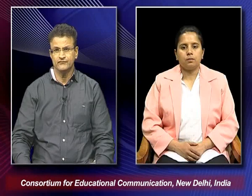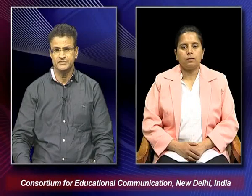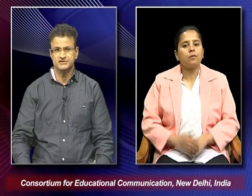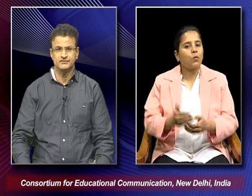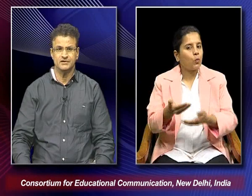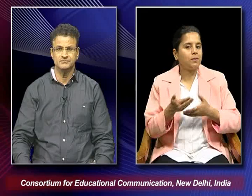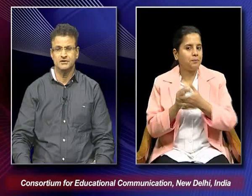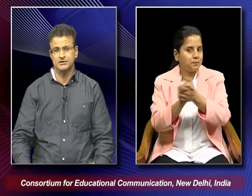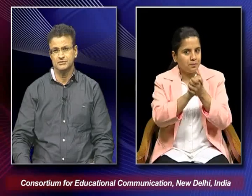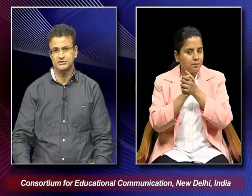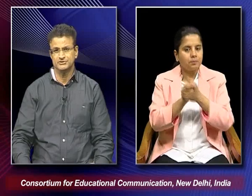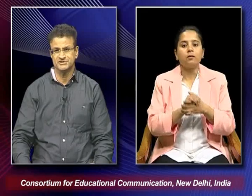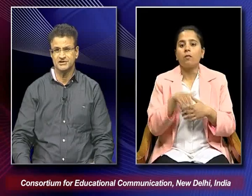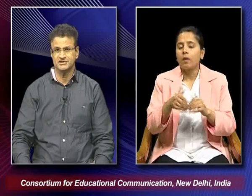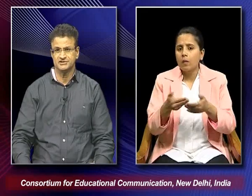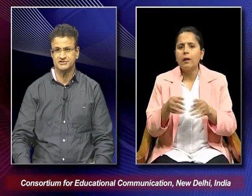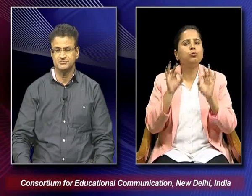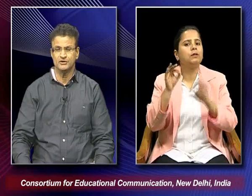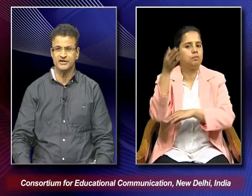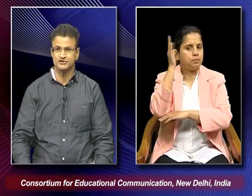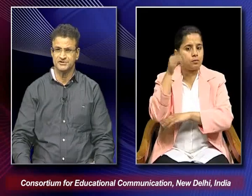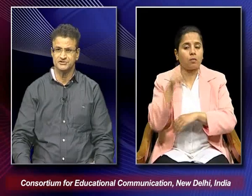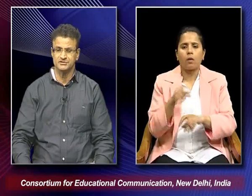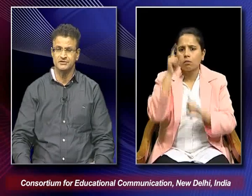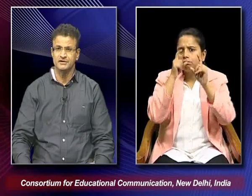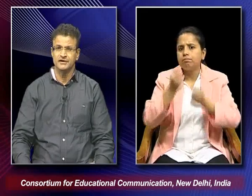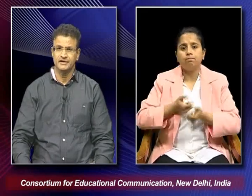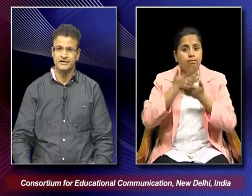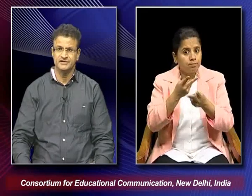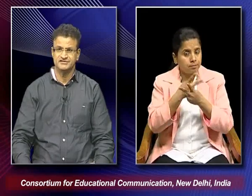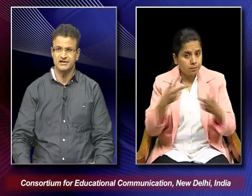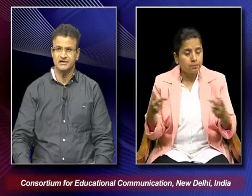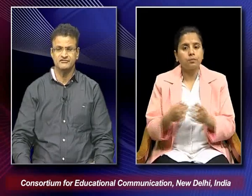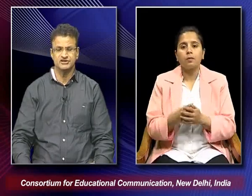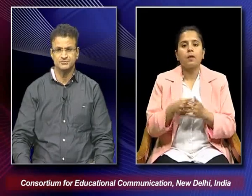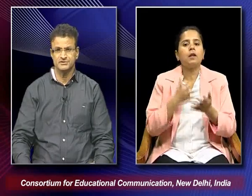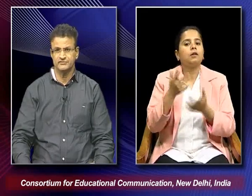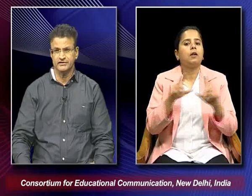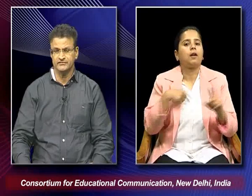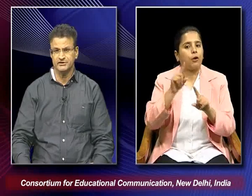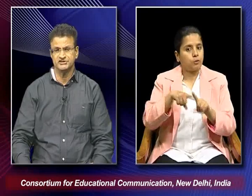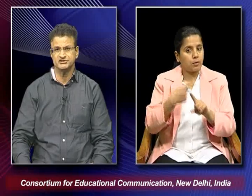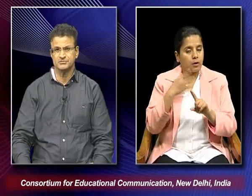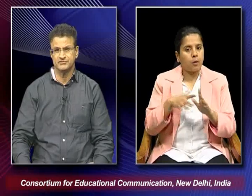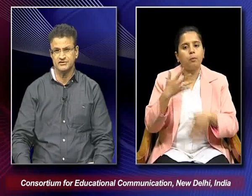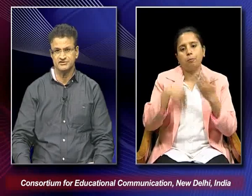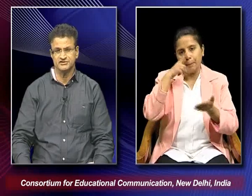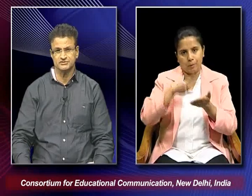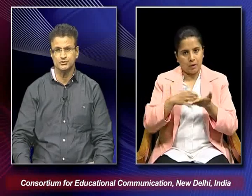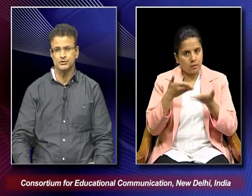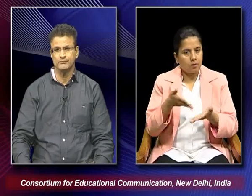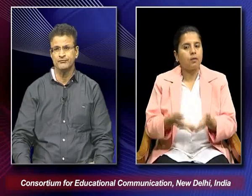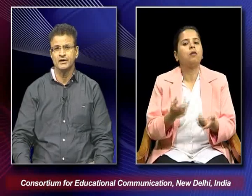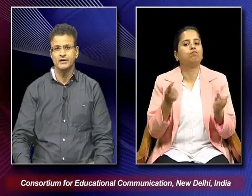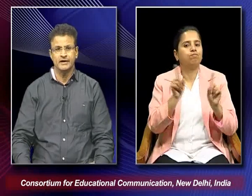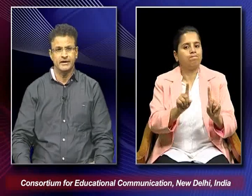Welcome friends, welcome to the special lecture Symbolic Expression, and as sign language expert we have Manisha Sharma with us in the